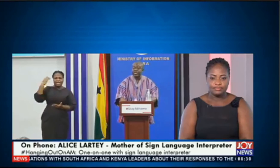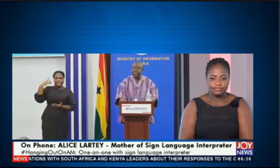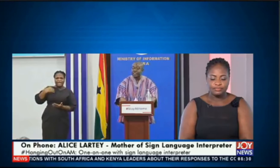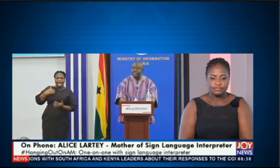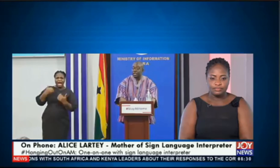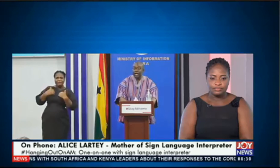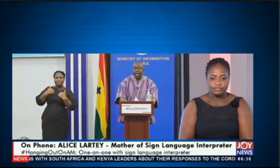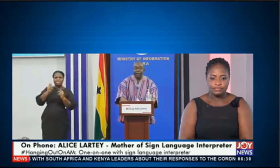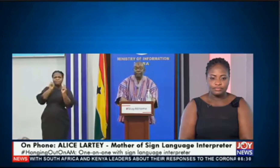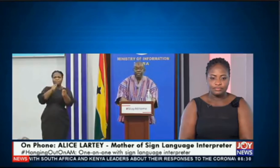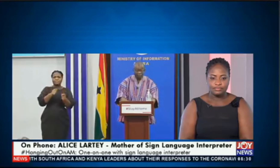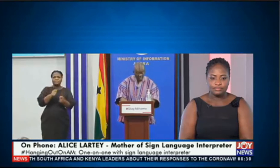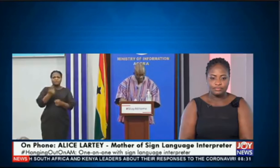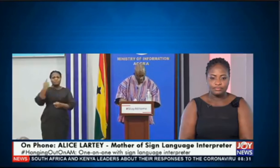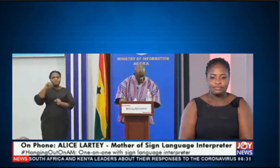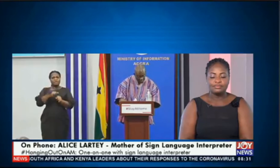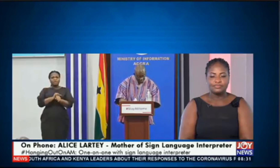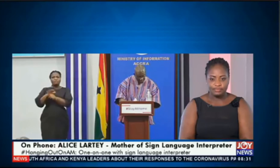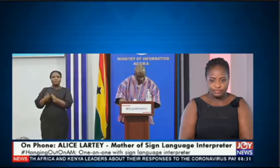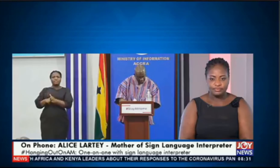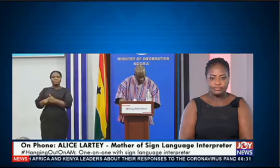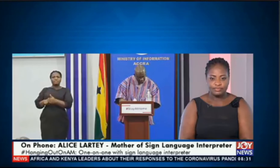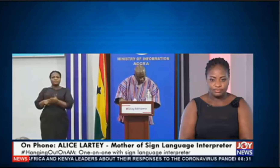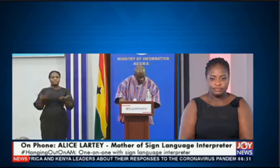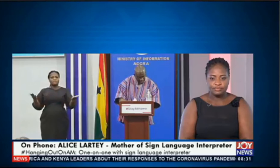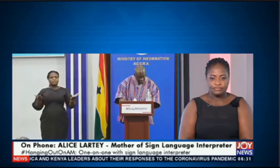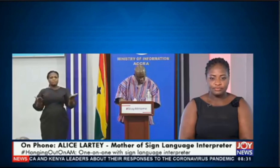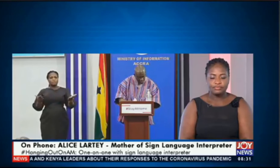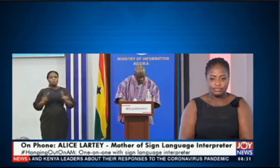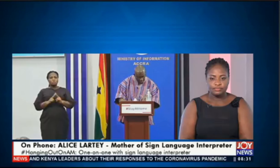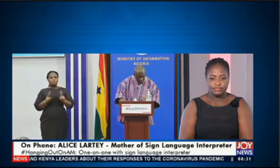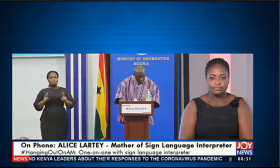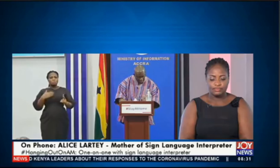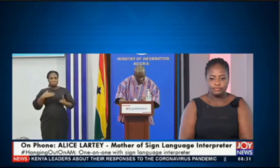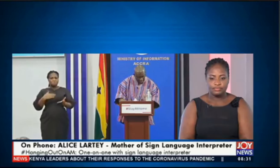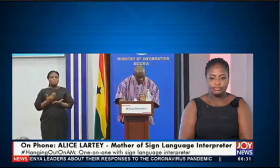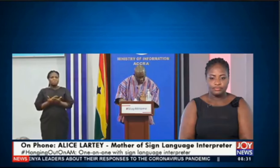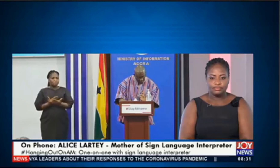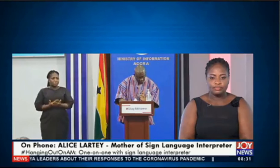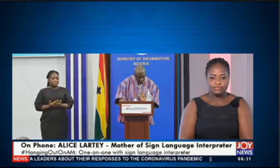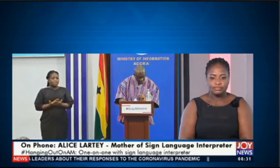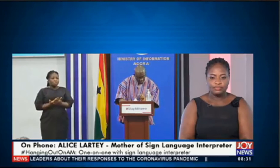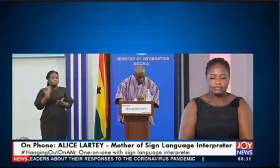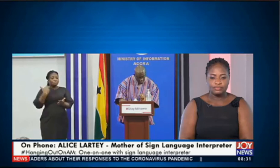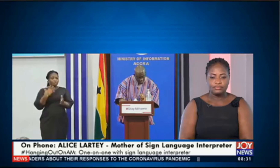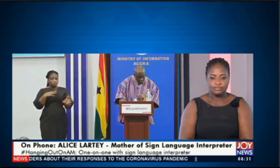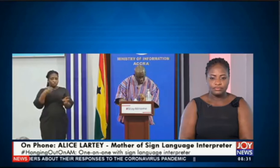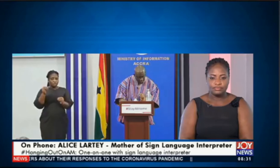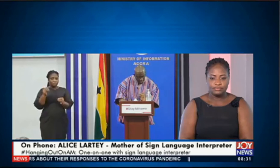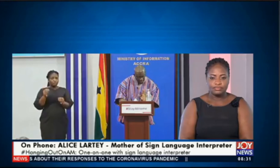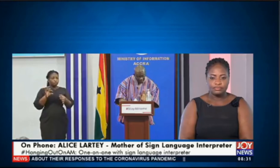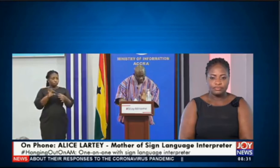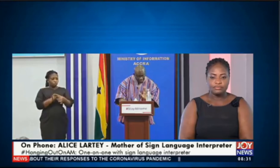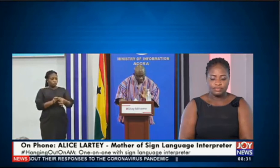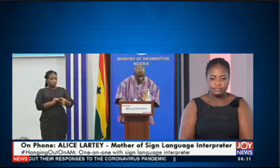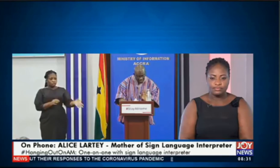listen, and she should not be proud, but be humble in the Lord, so that whatever the good Lord wants to work